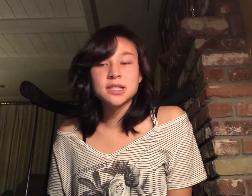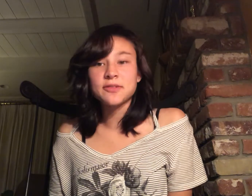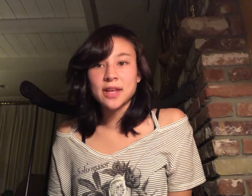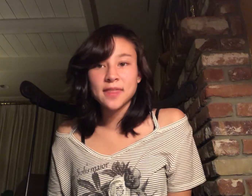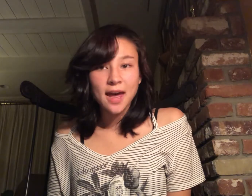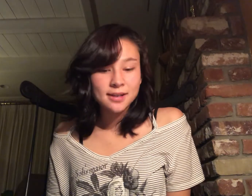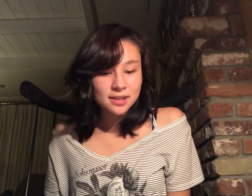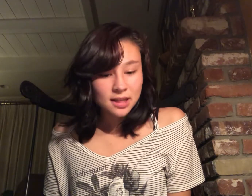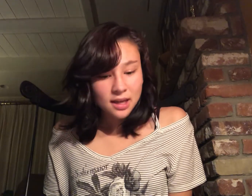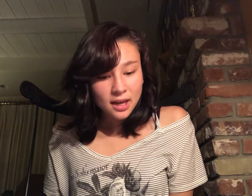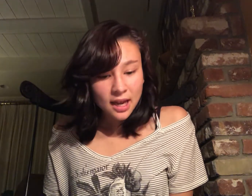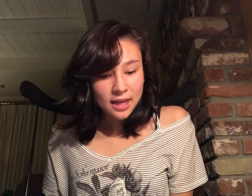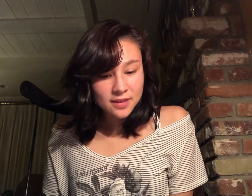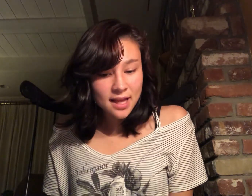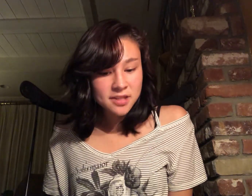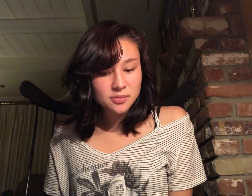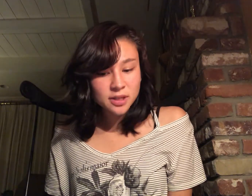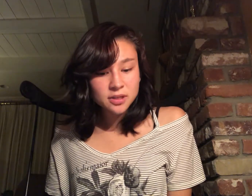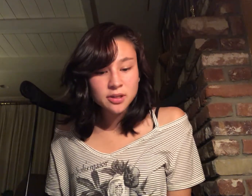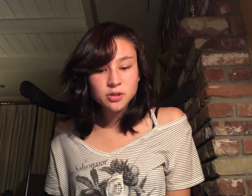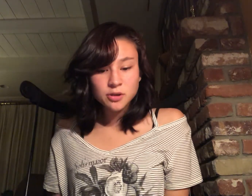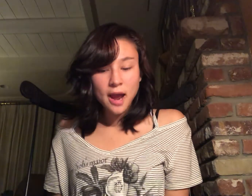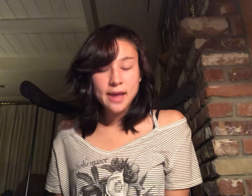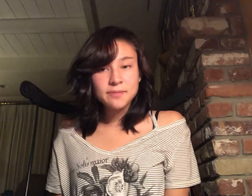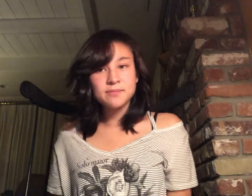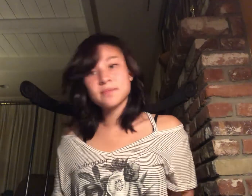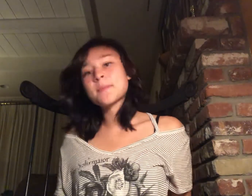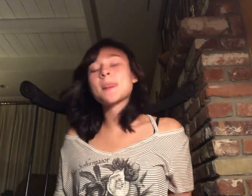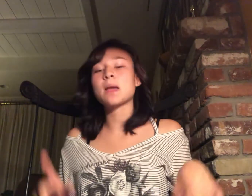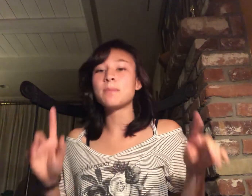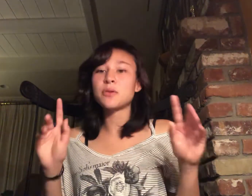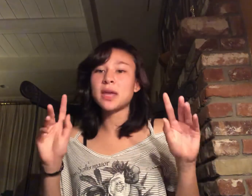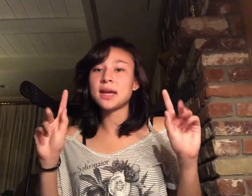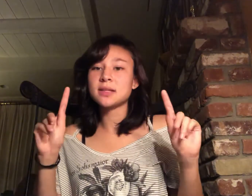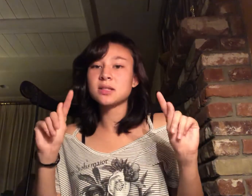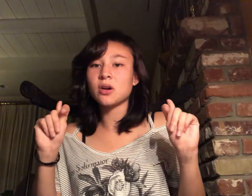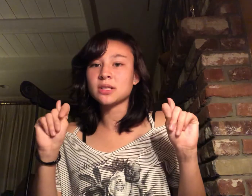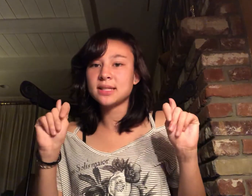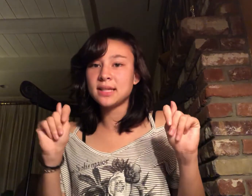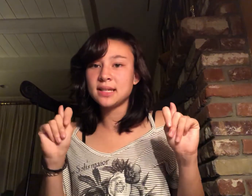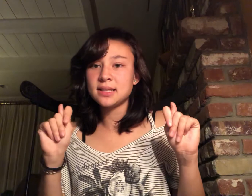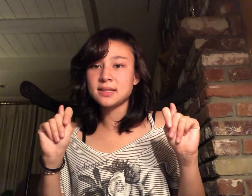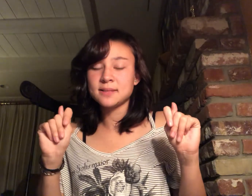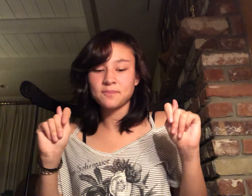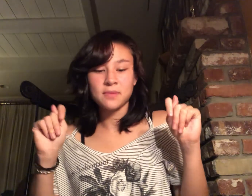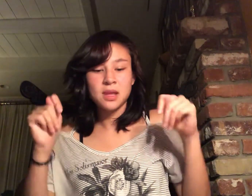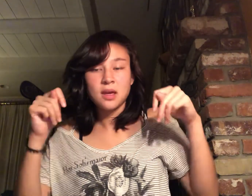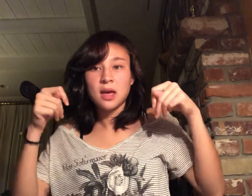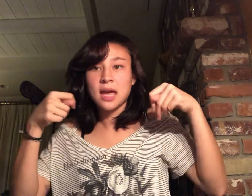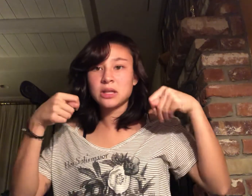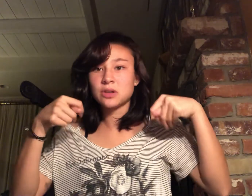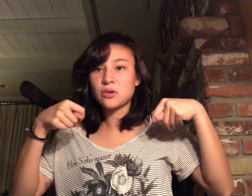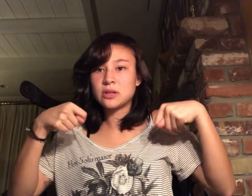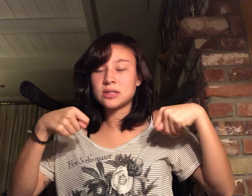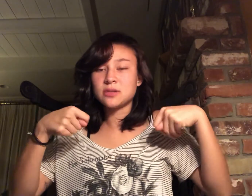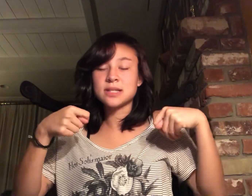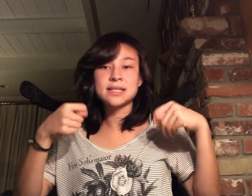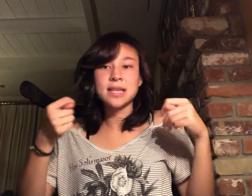stuff like that. And the last word, try. Both hands are T's, and you're going to, it's the same